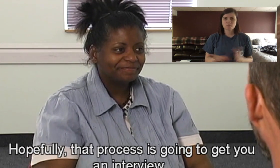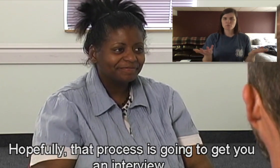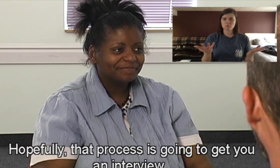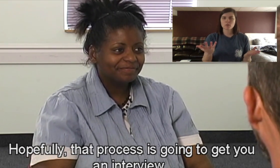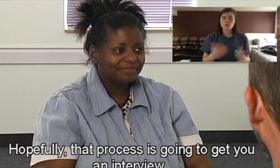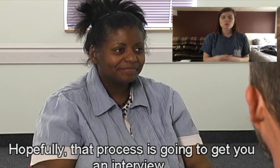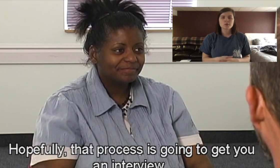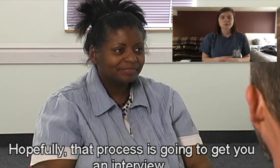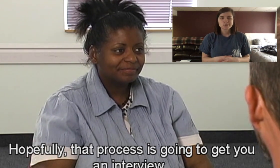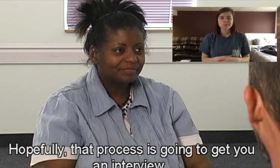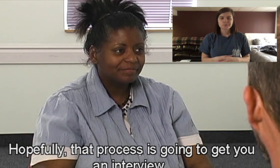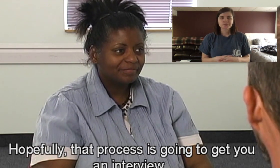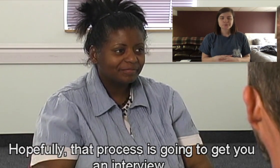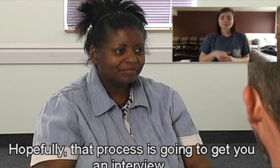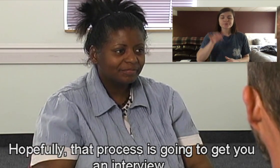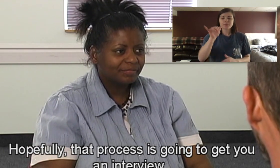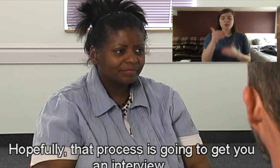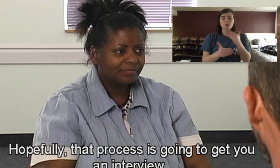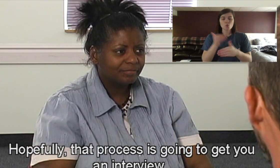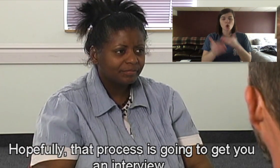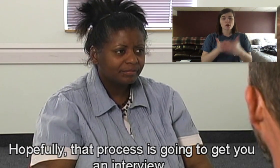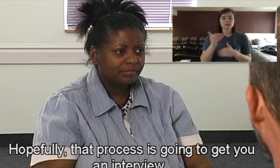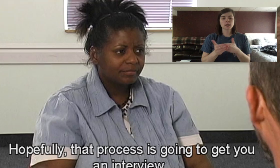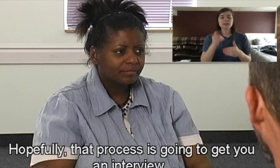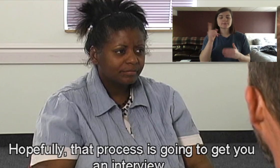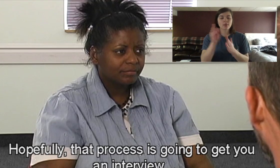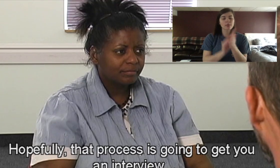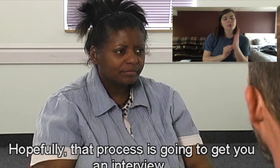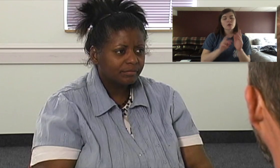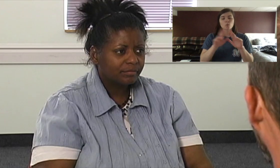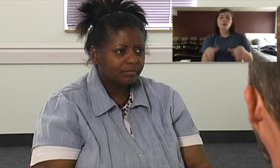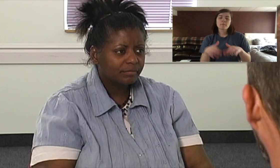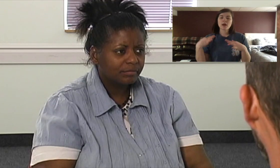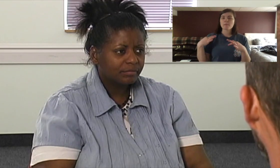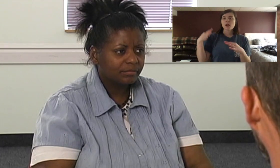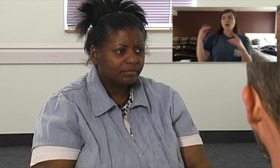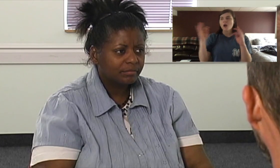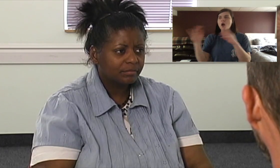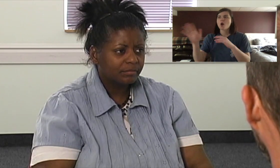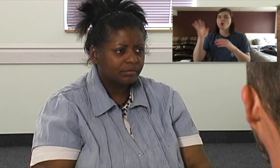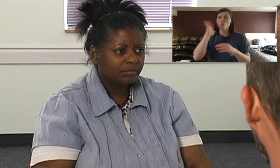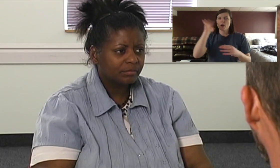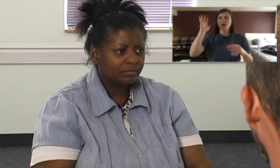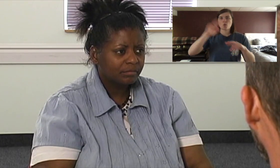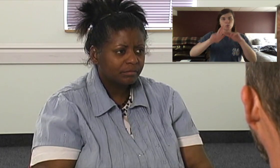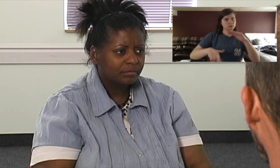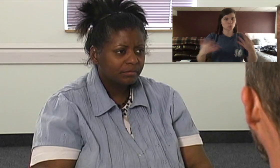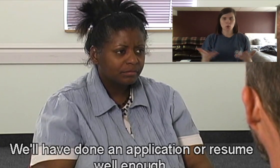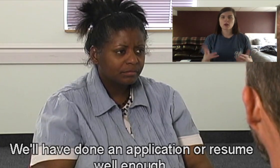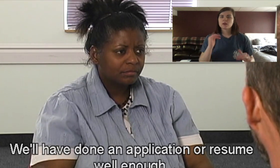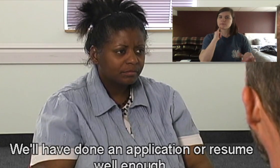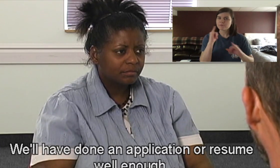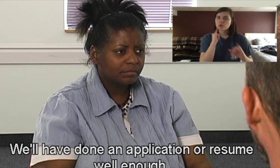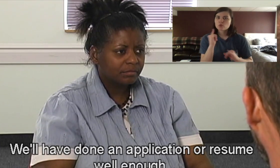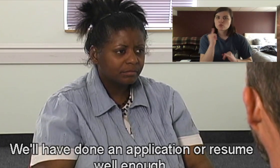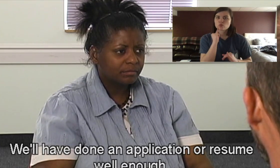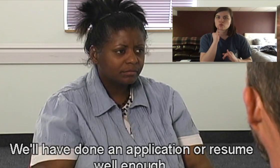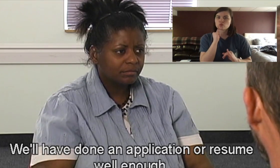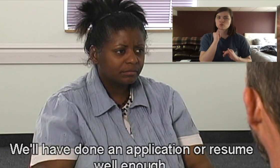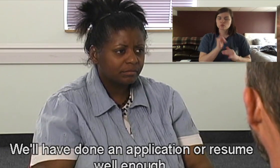Okay. Hopefully that process is going to get you an interview.